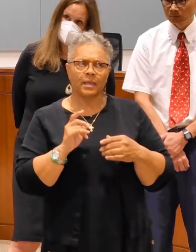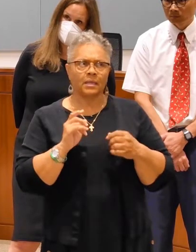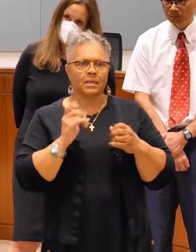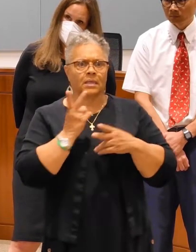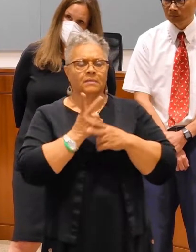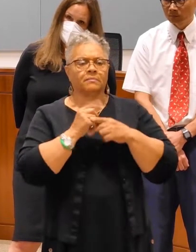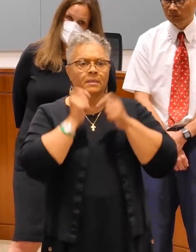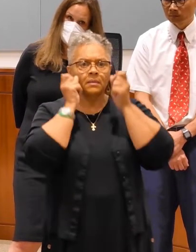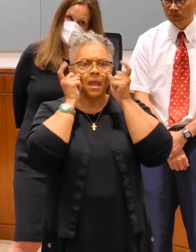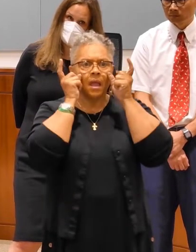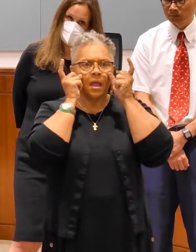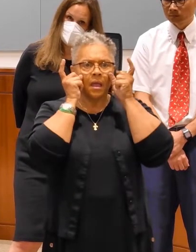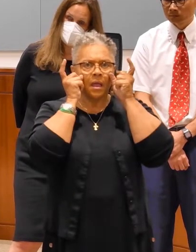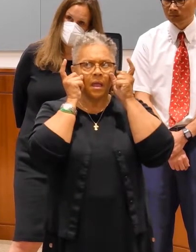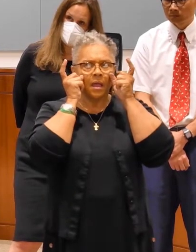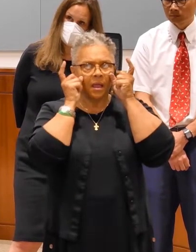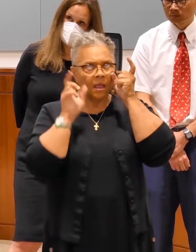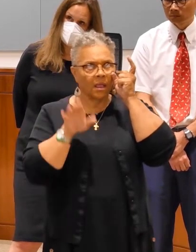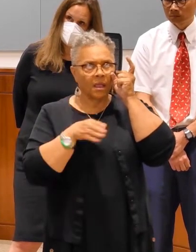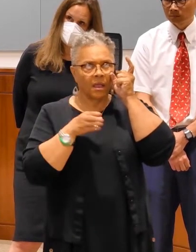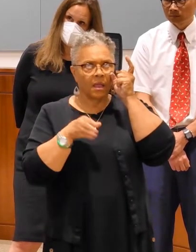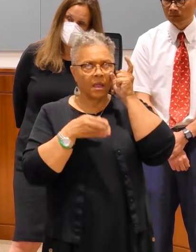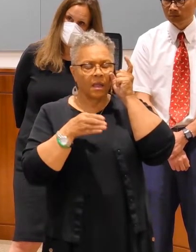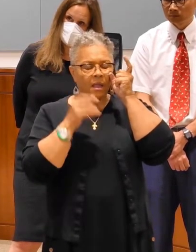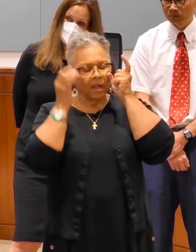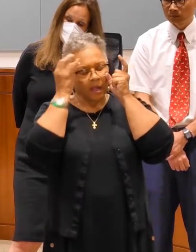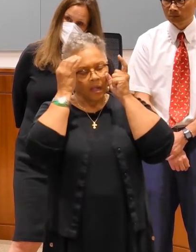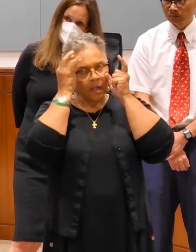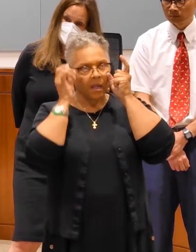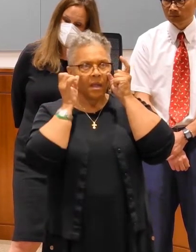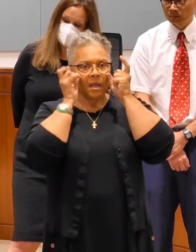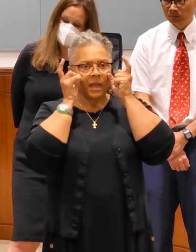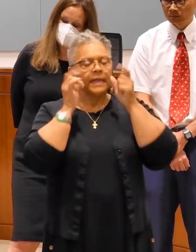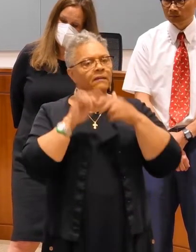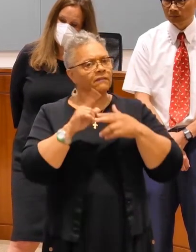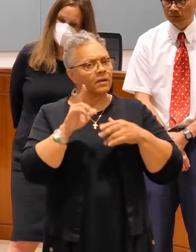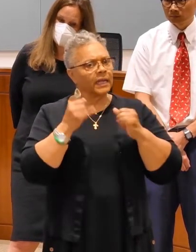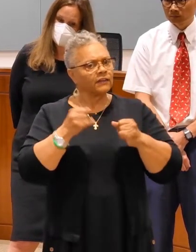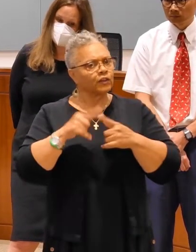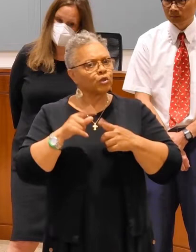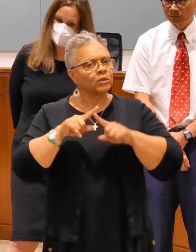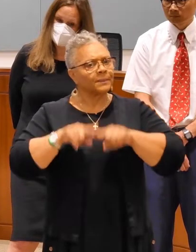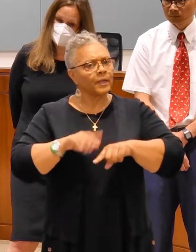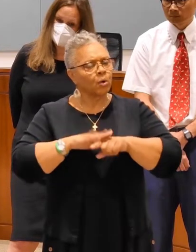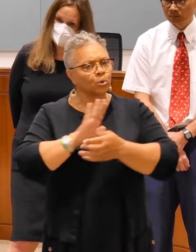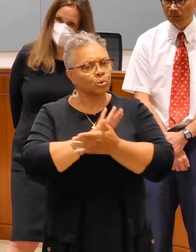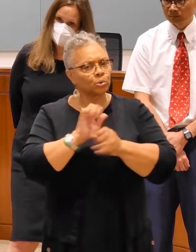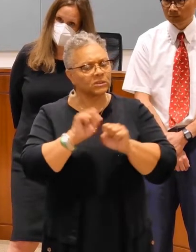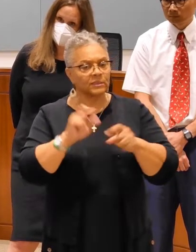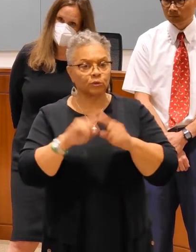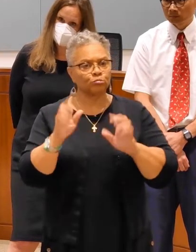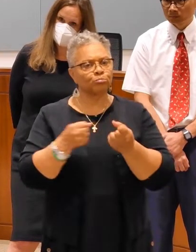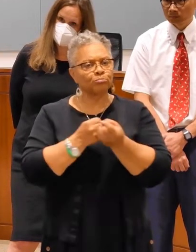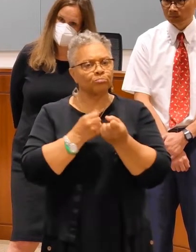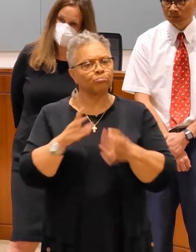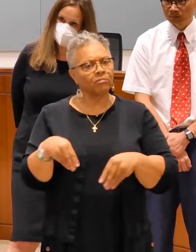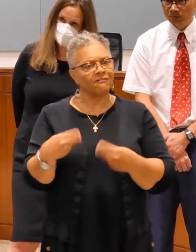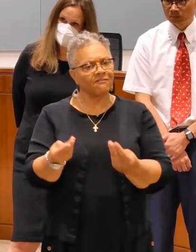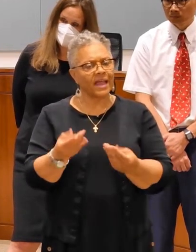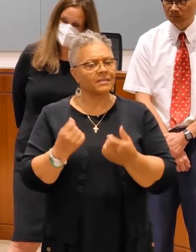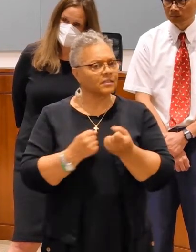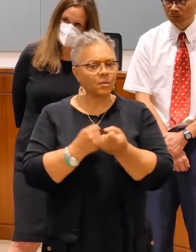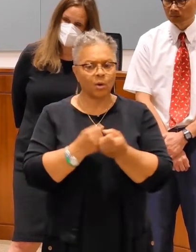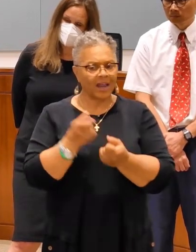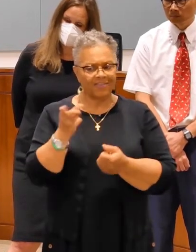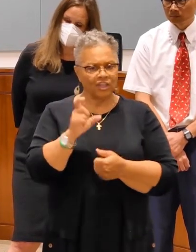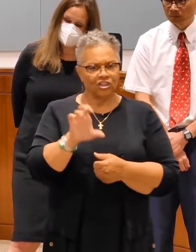at night to think about the individuals who are counting on the school system to provide that support. And they should never